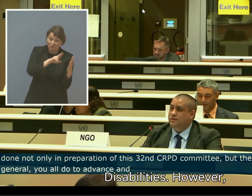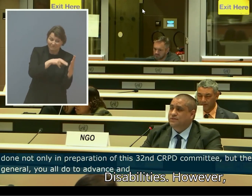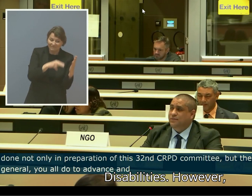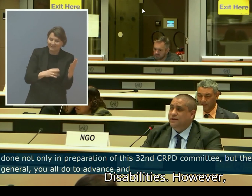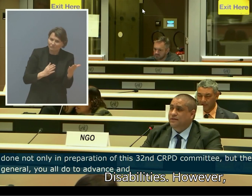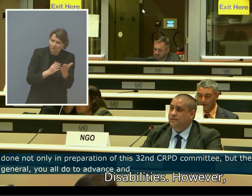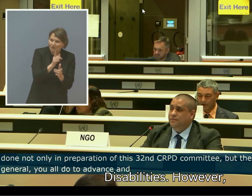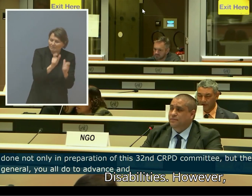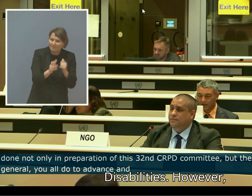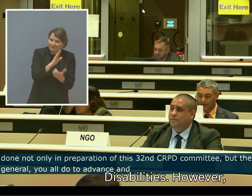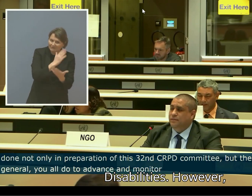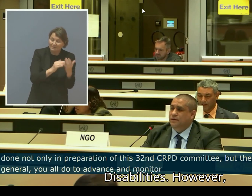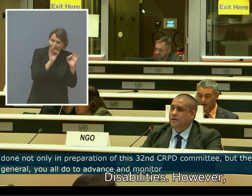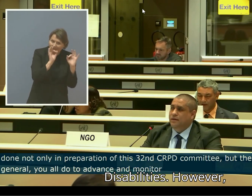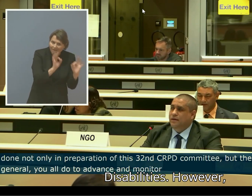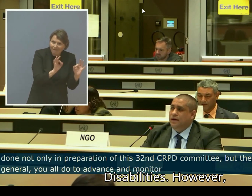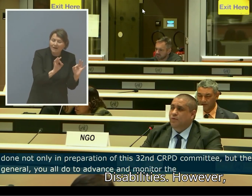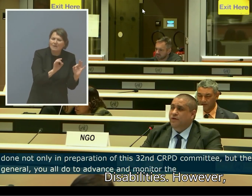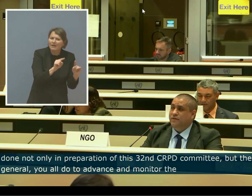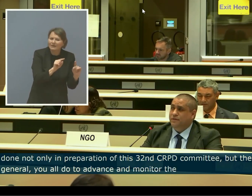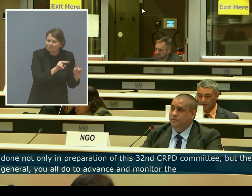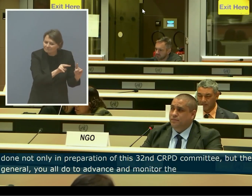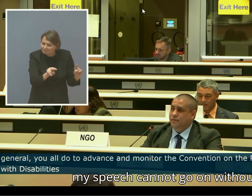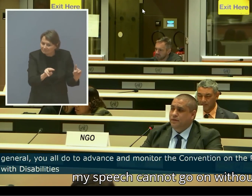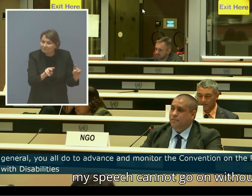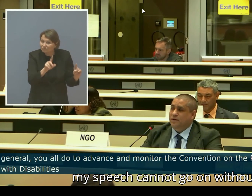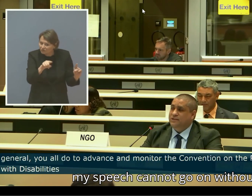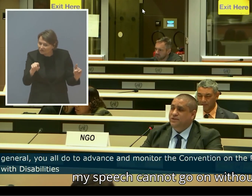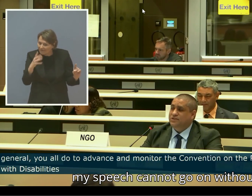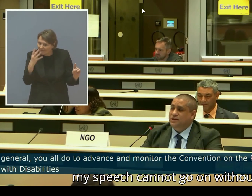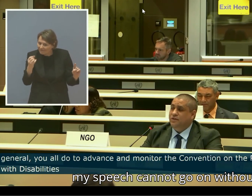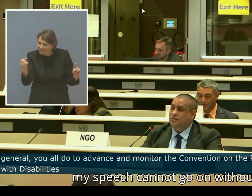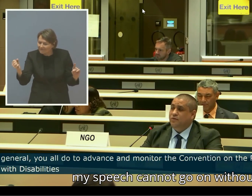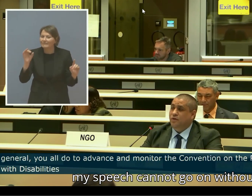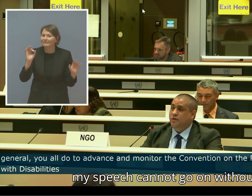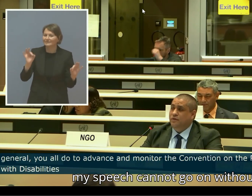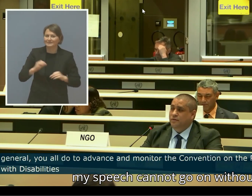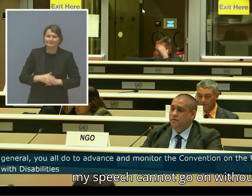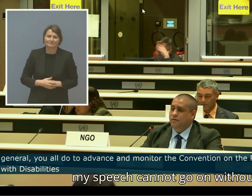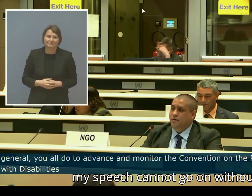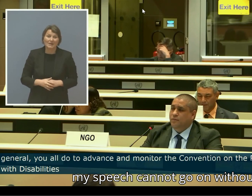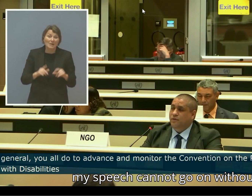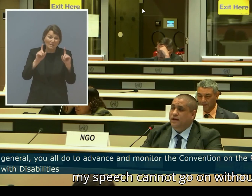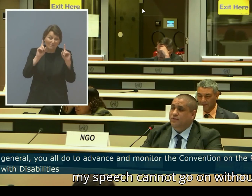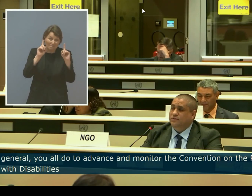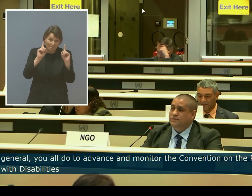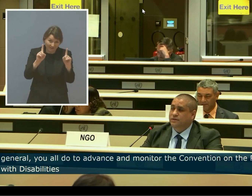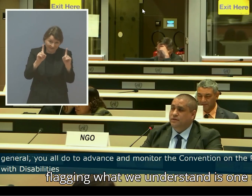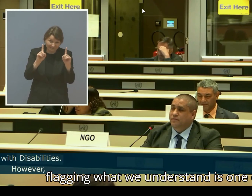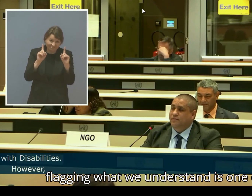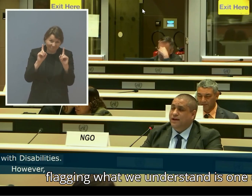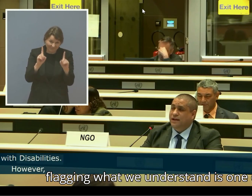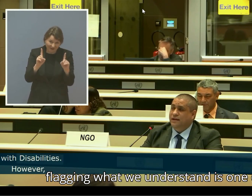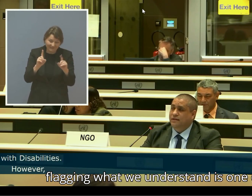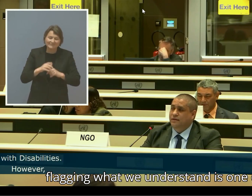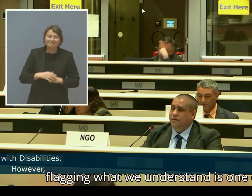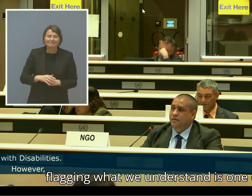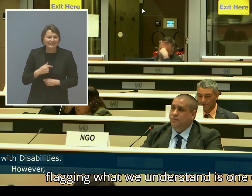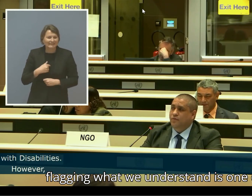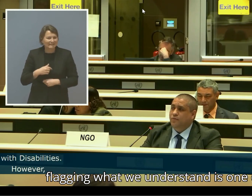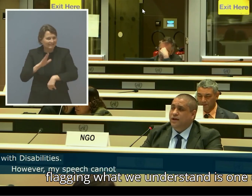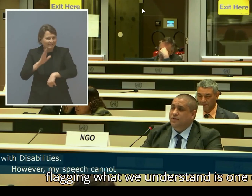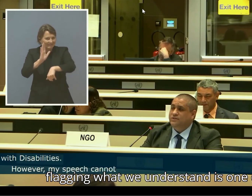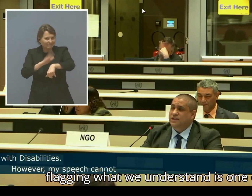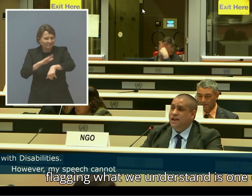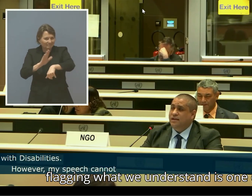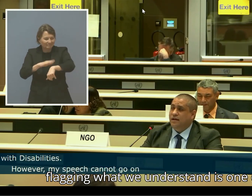with Disabilities. However, my speech cannot go on without flagging what